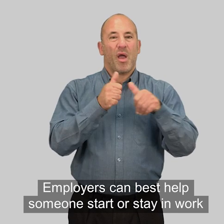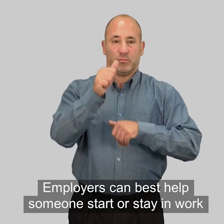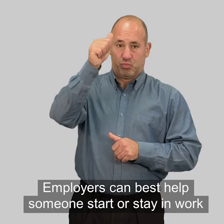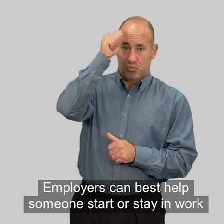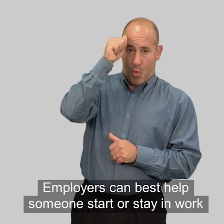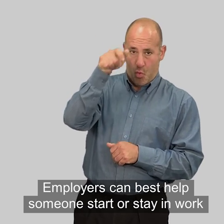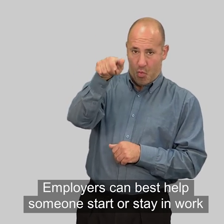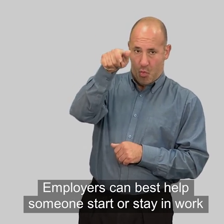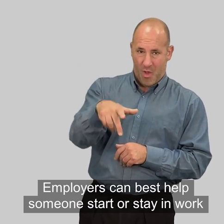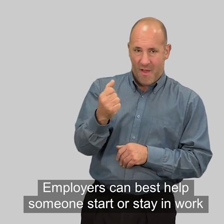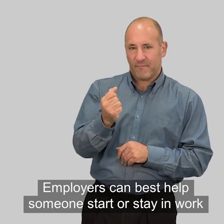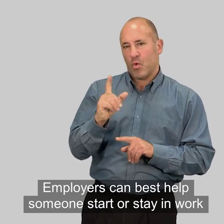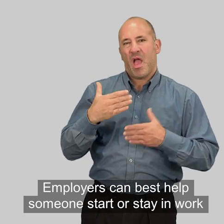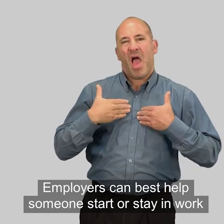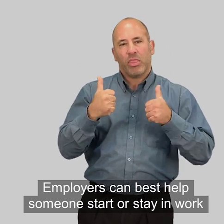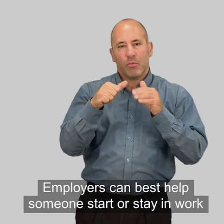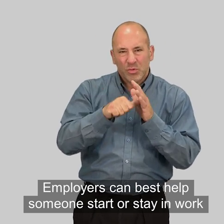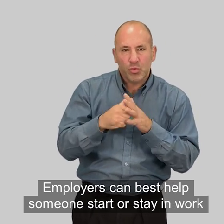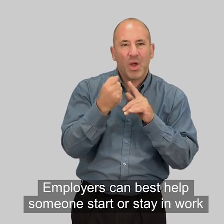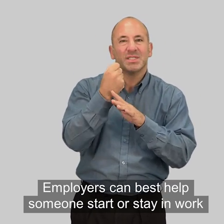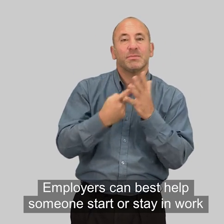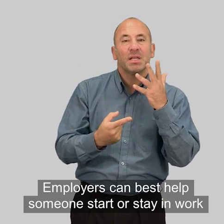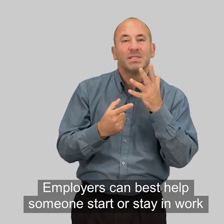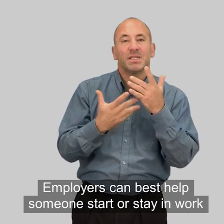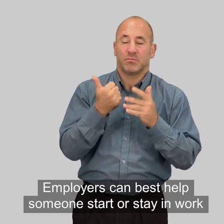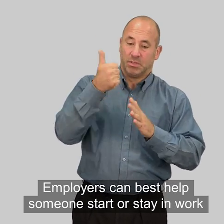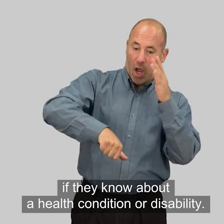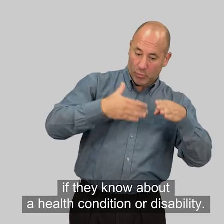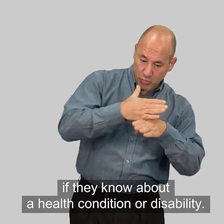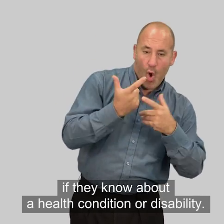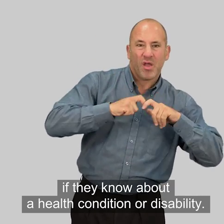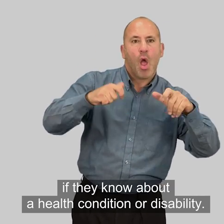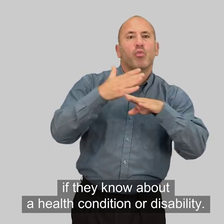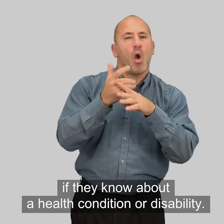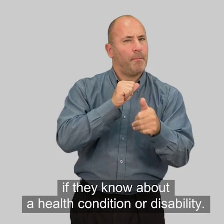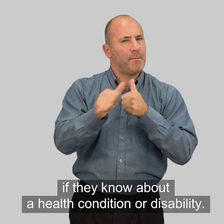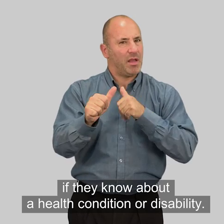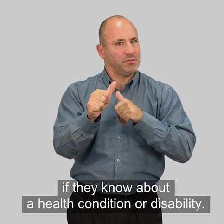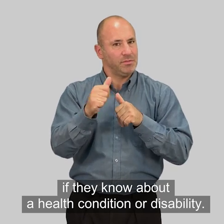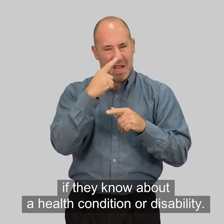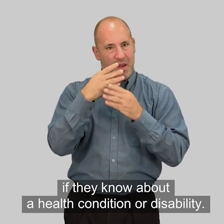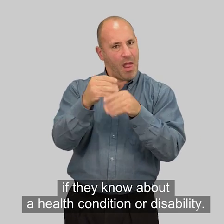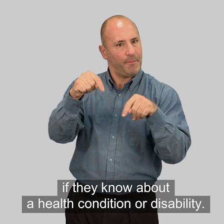Employers can best help someone start or stay in work if they know about a health condition or disability.